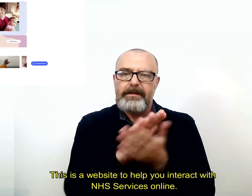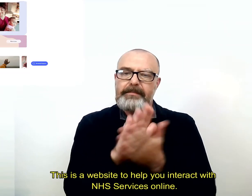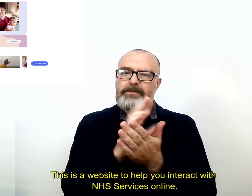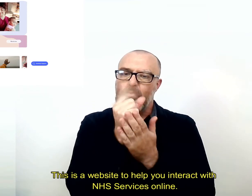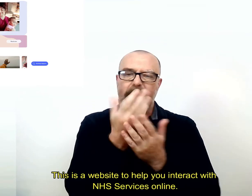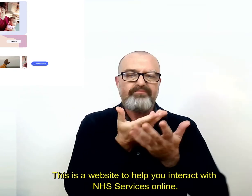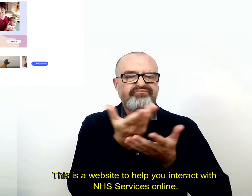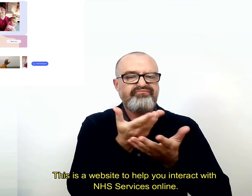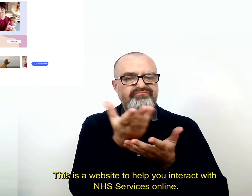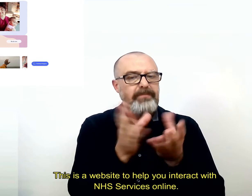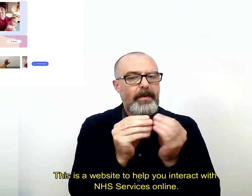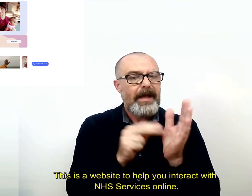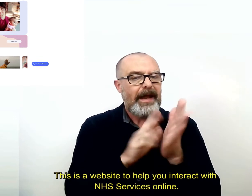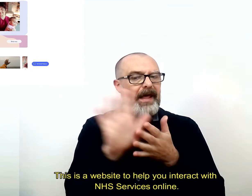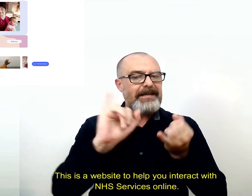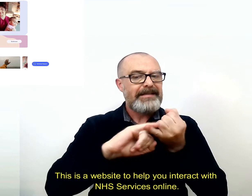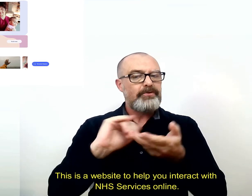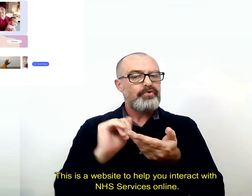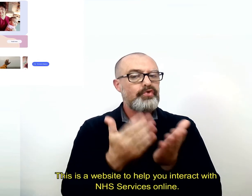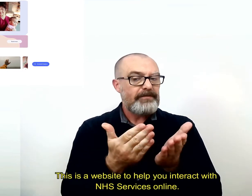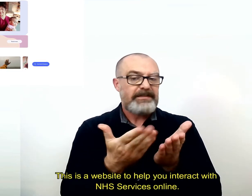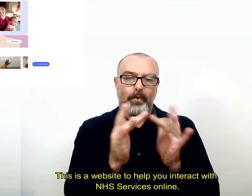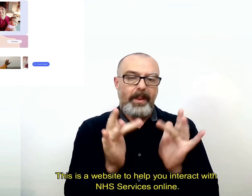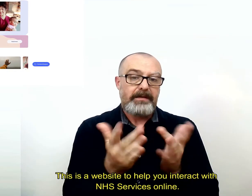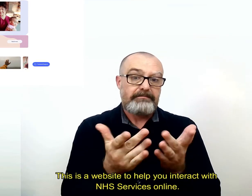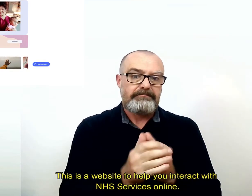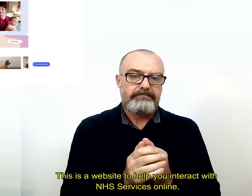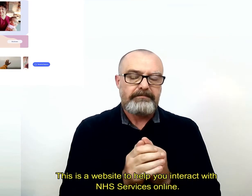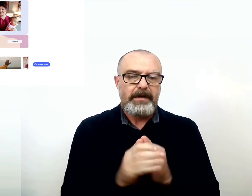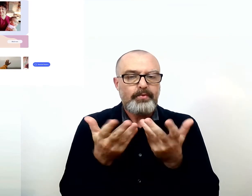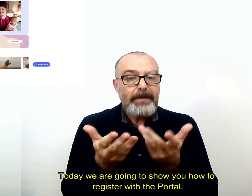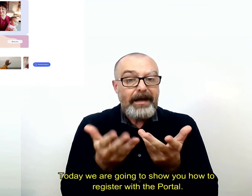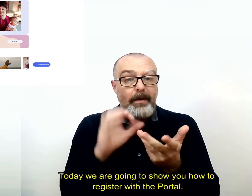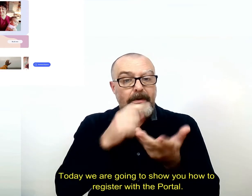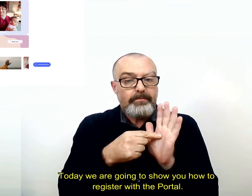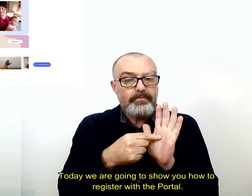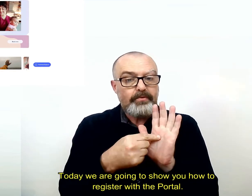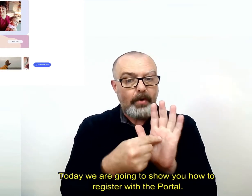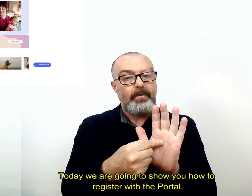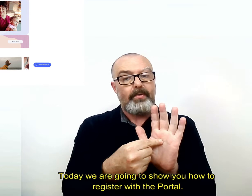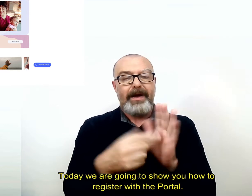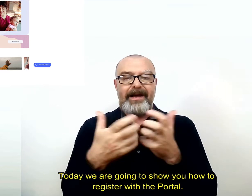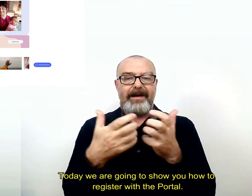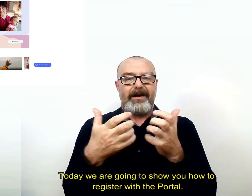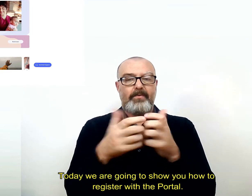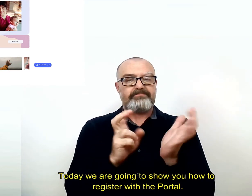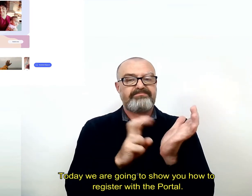This is a website to help you interact with NHS services online. Today we're going to show you how to register with the Patient Access